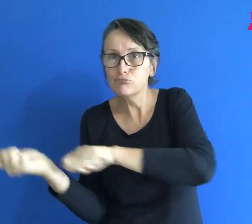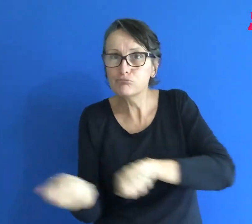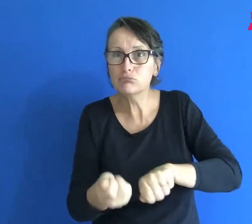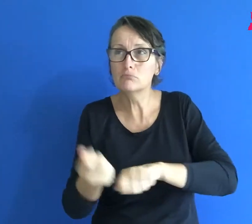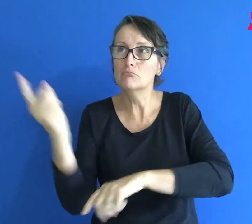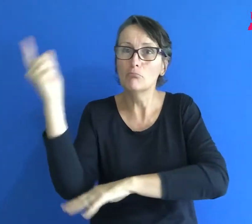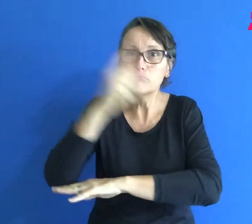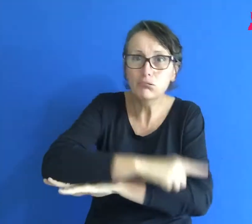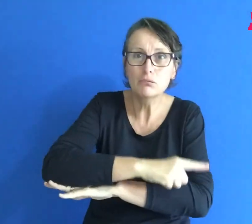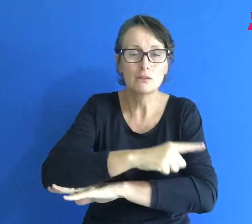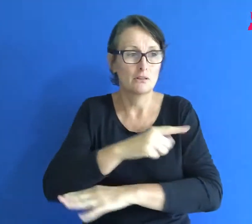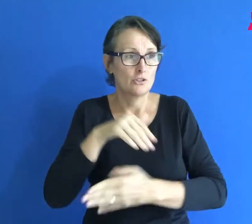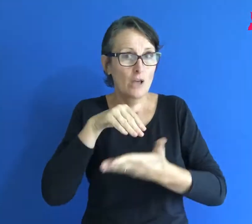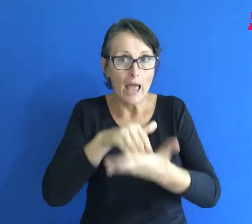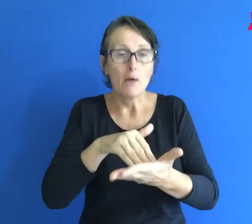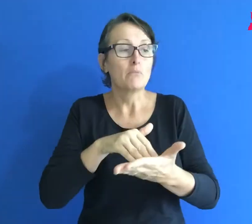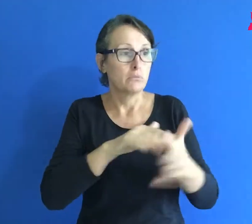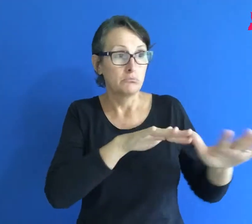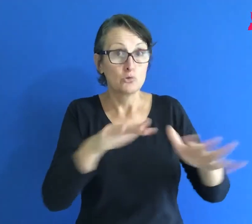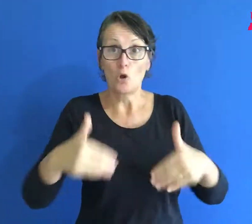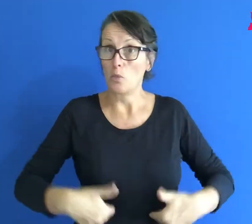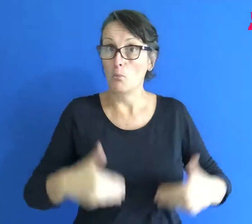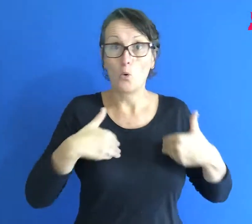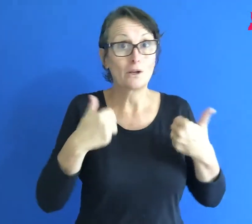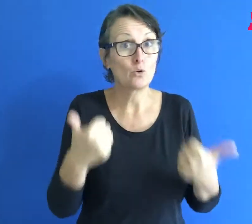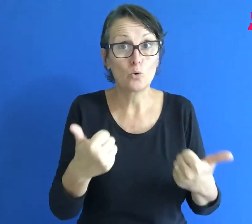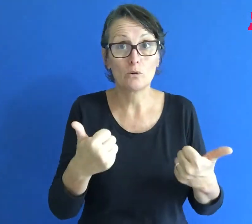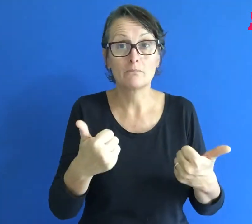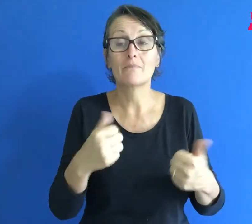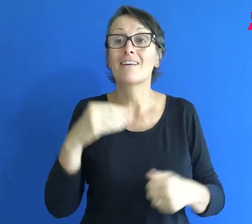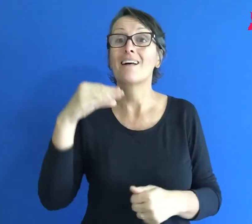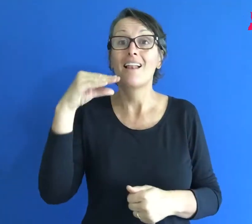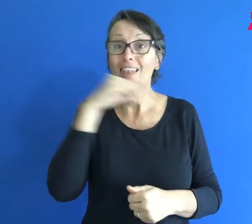morning was good. Then we had a lunch break, and then the afternoon turned to shit.